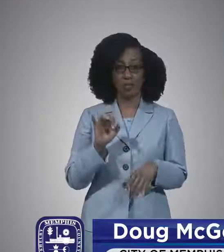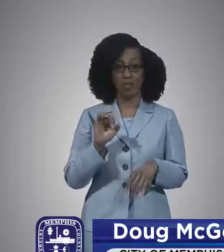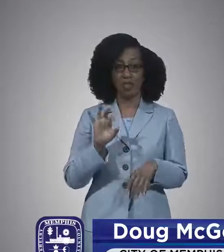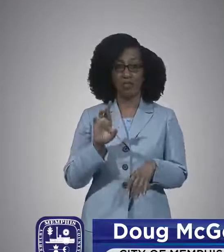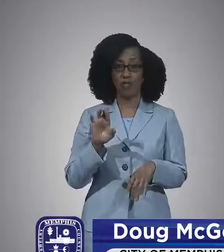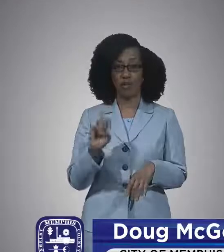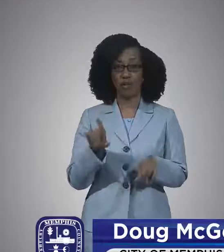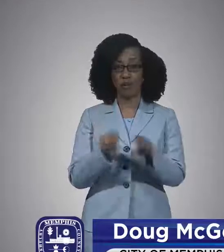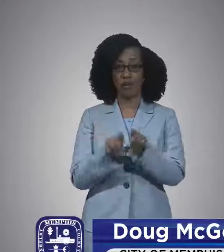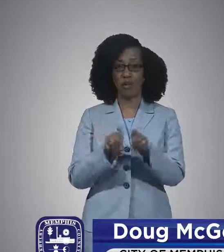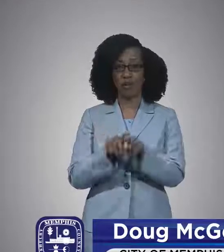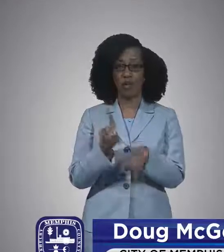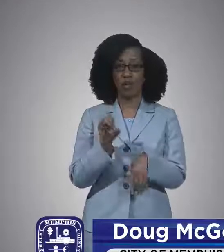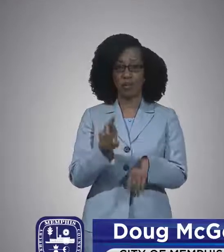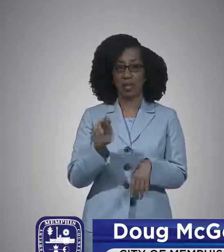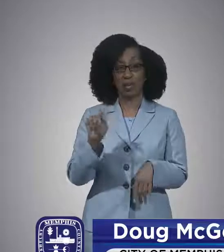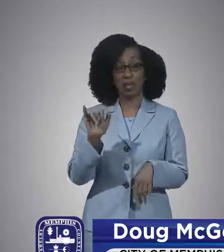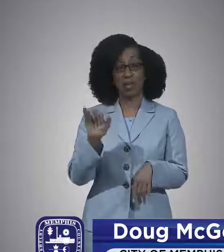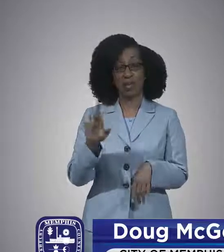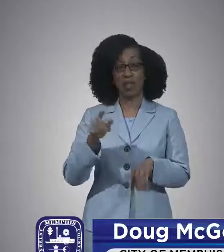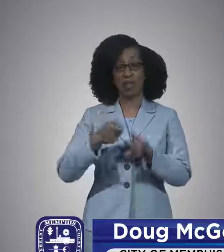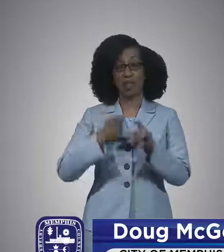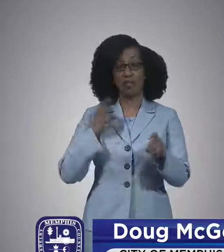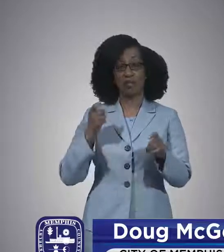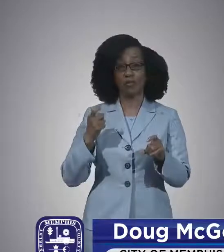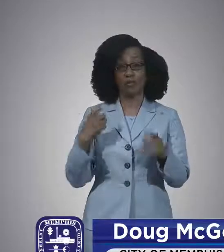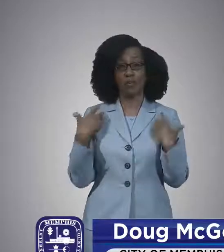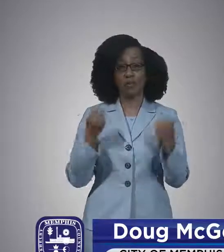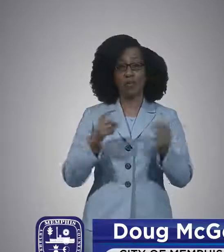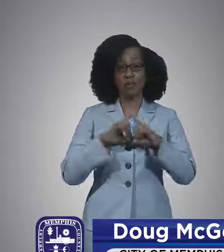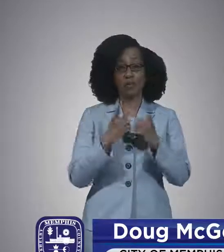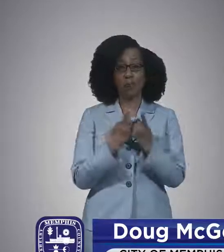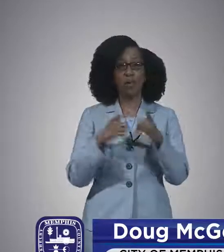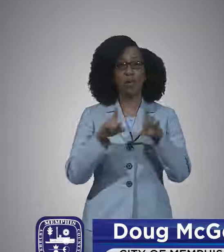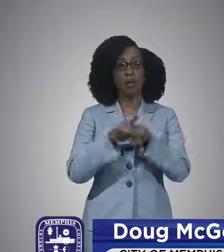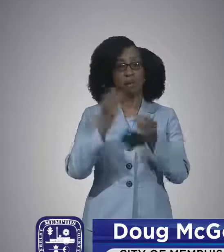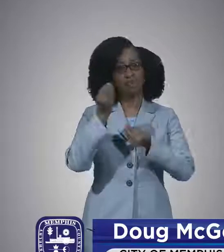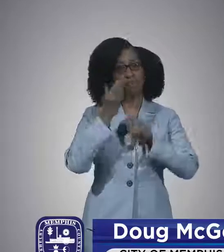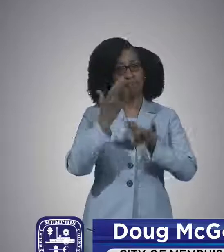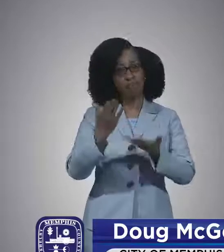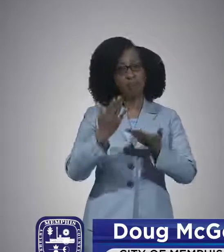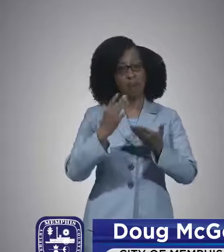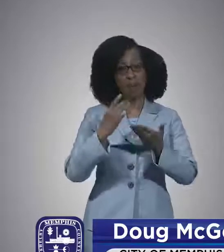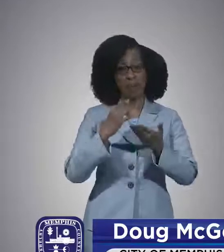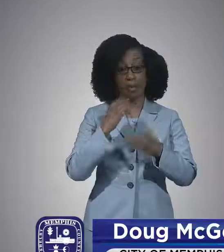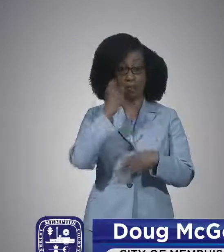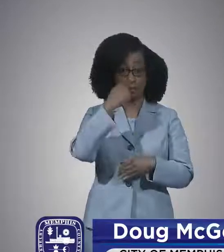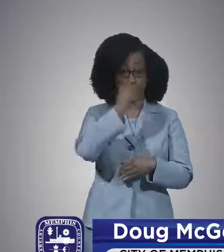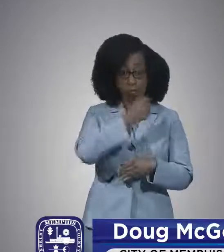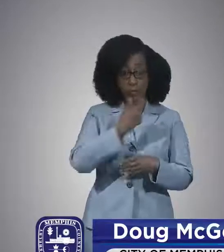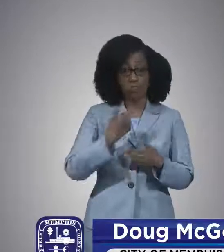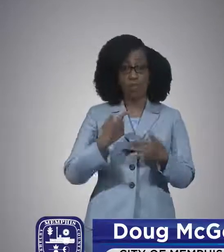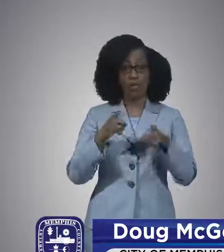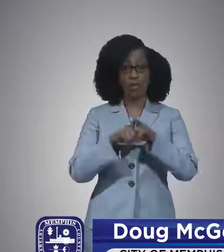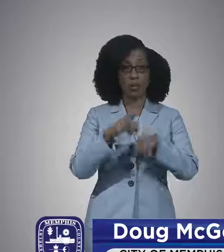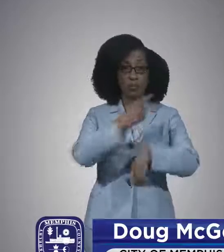Department. I'll start with just some brief comments about testing and vaccination, then turn it over to Dr. Taylor for a full